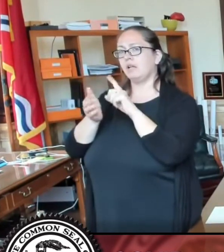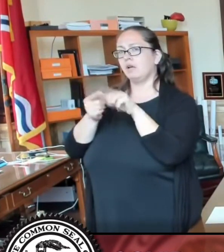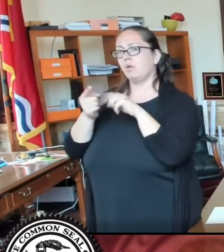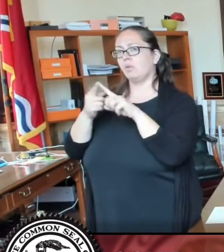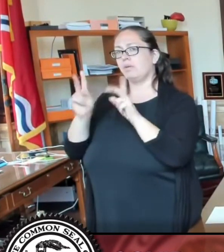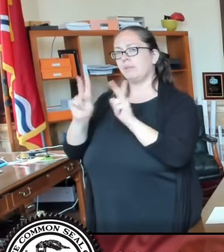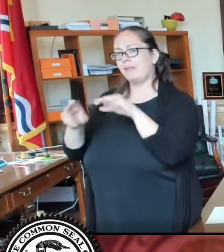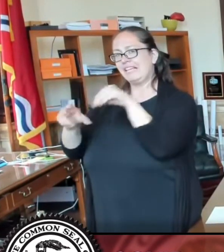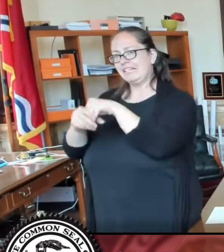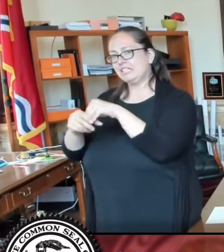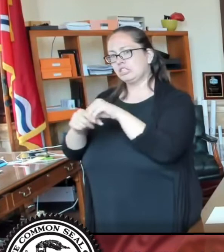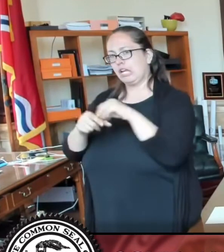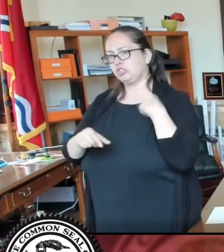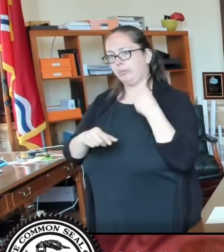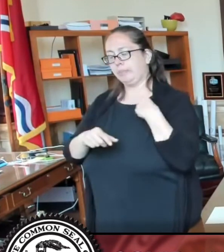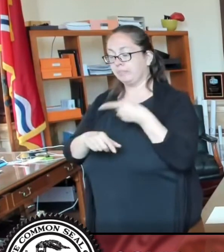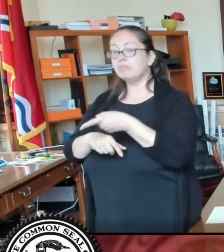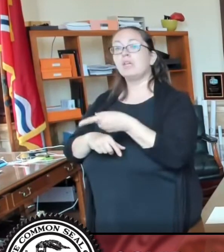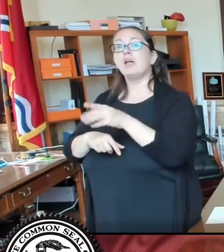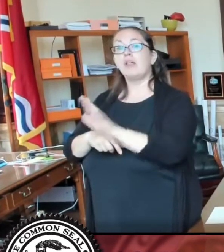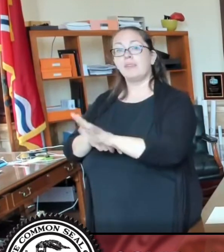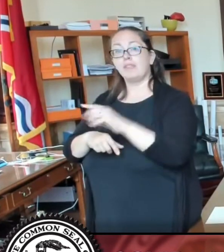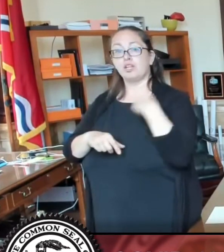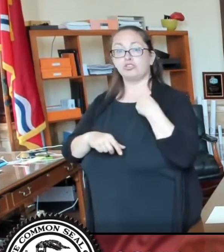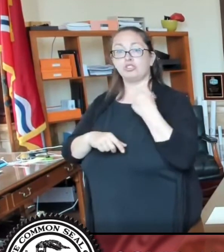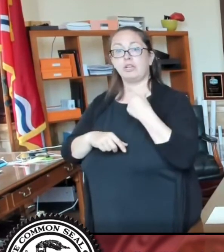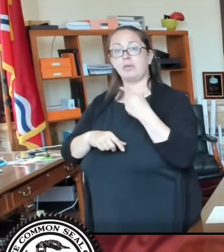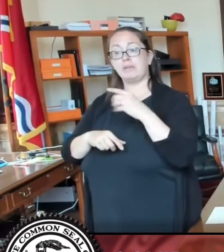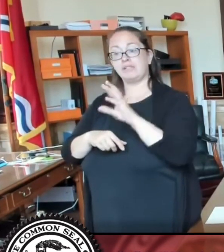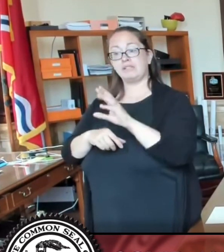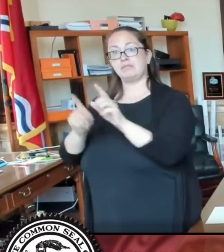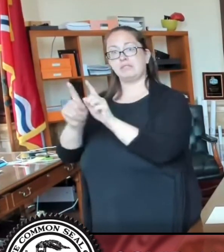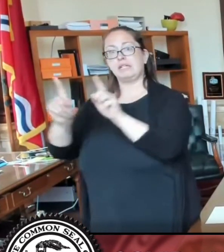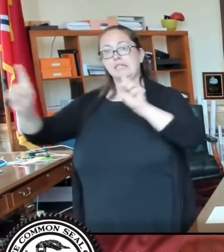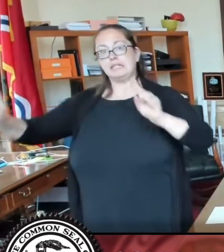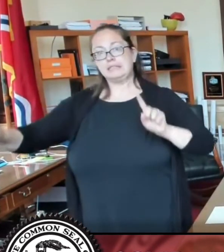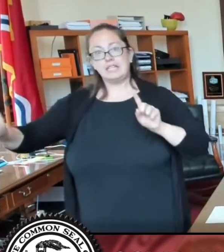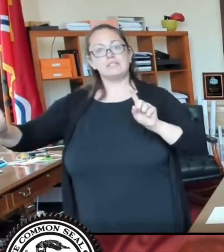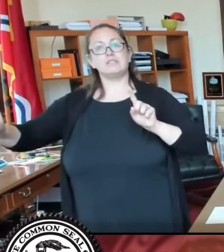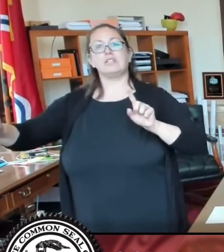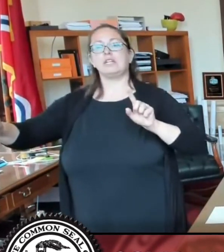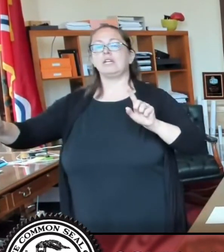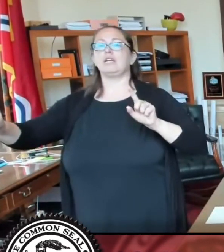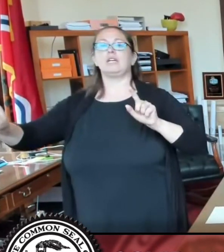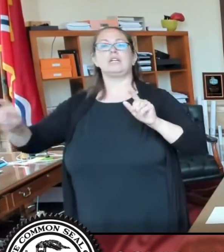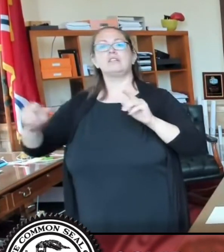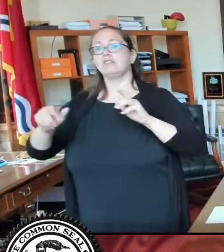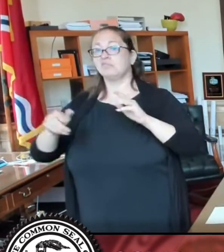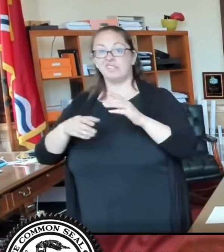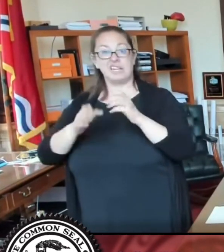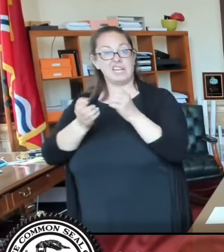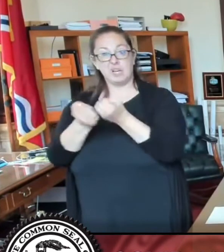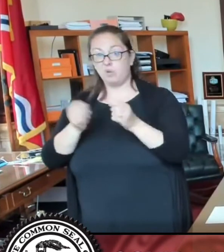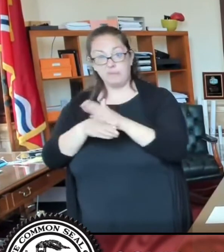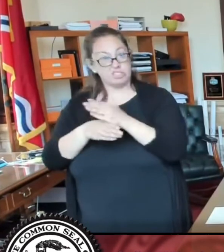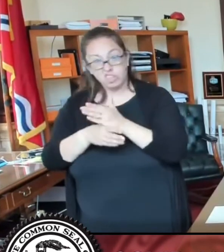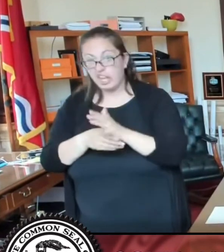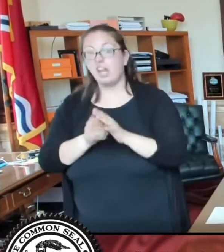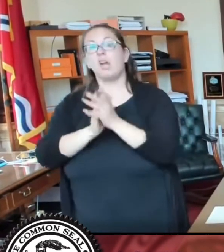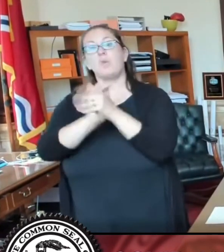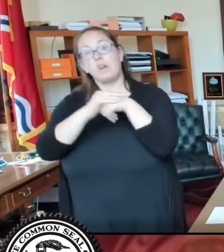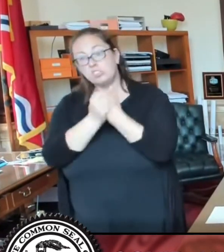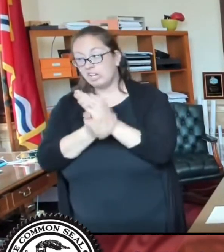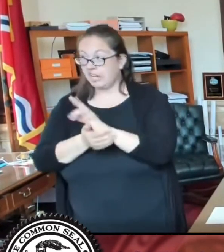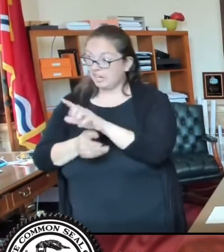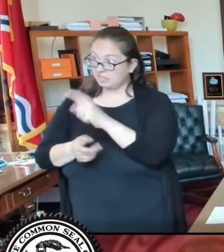inside gyms? At her gym, they are 6 feet apart. They don't share equipment. They wash their hands. Wants to know if the city could